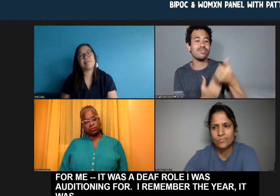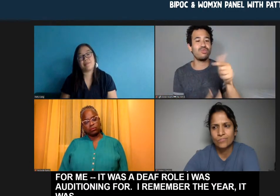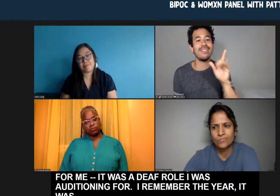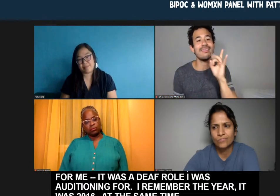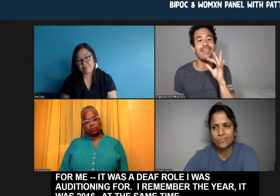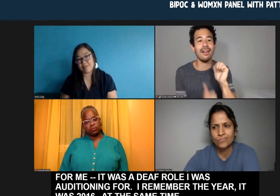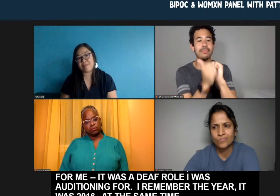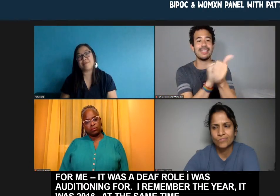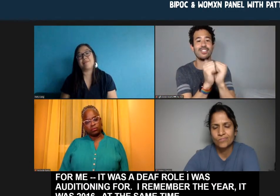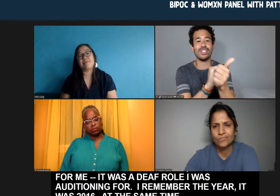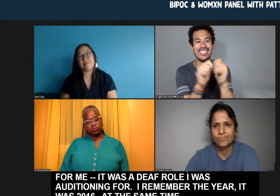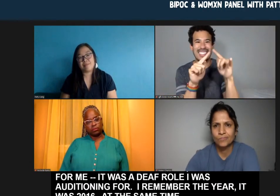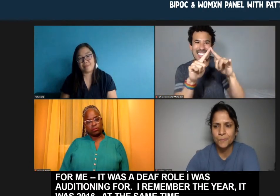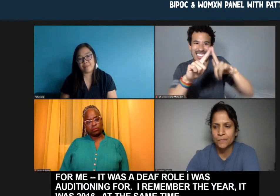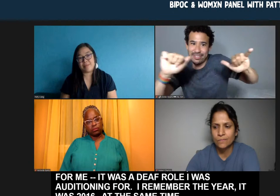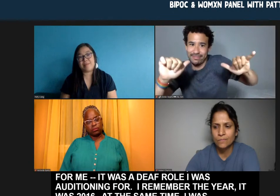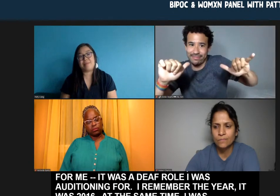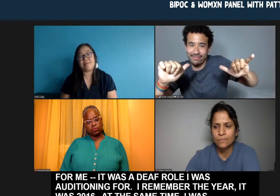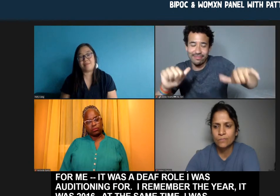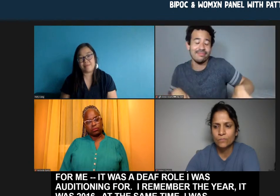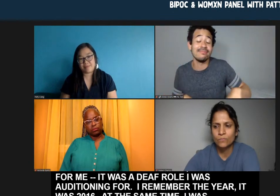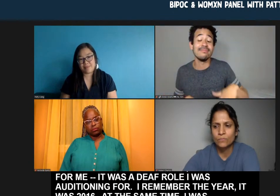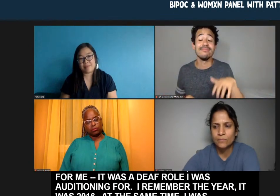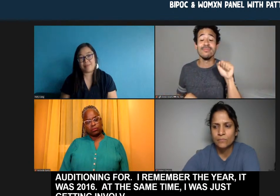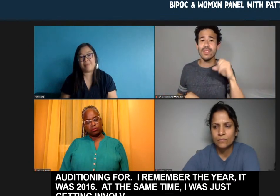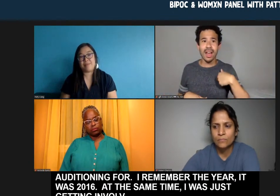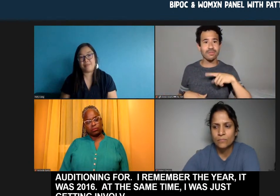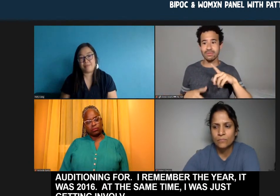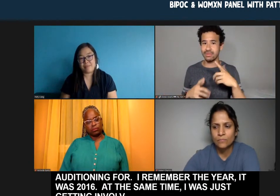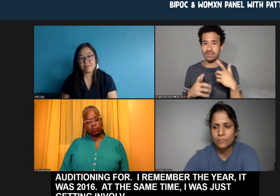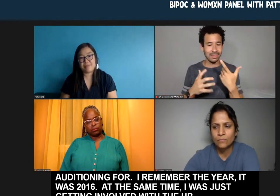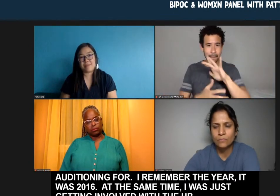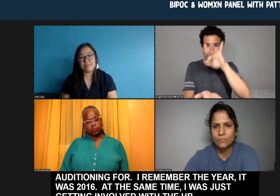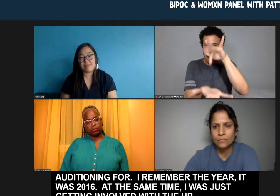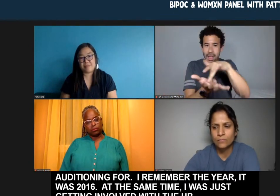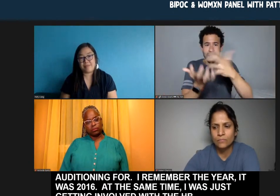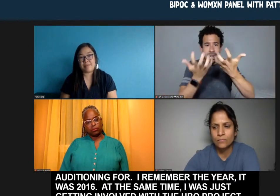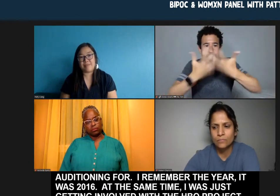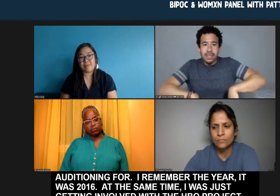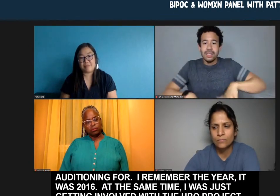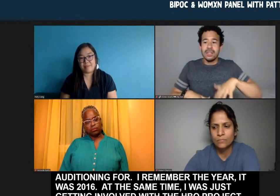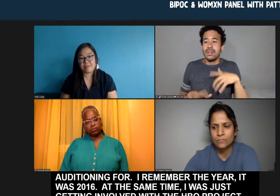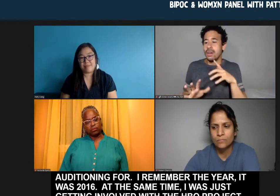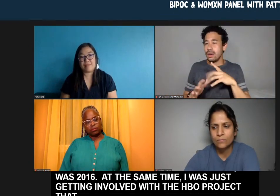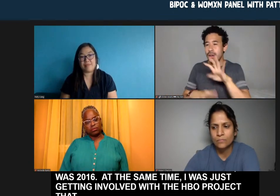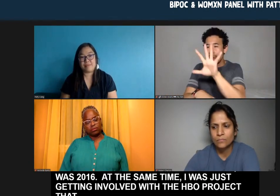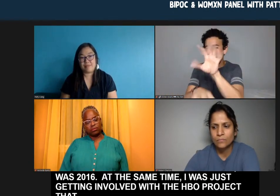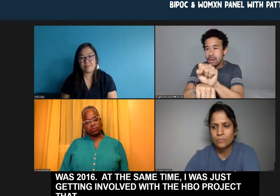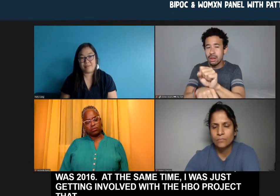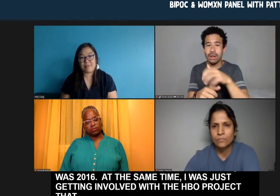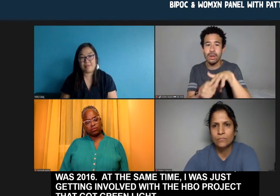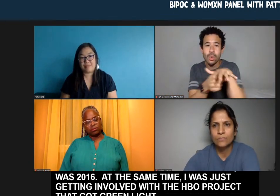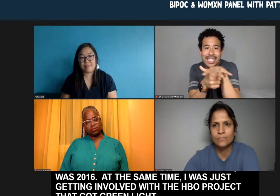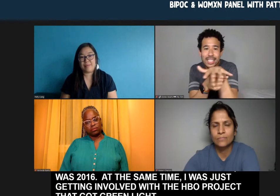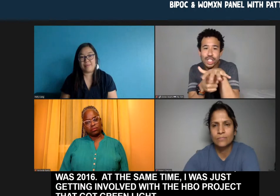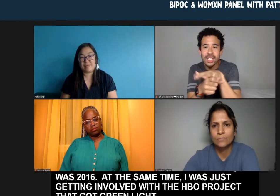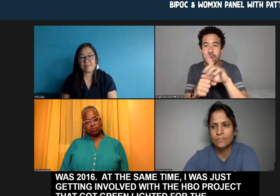getting involved with an HBO project that got greenlighted for a competition at the exact same time, in the middle of working all of that out and making